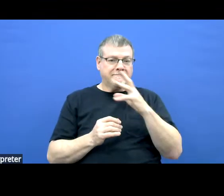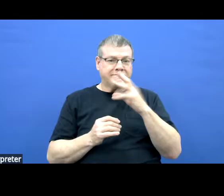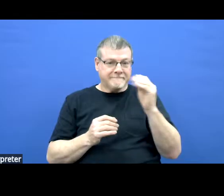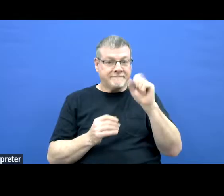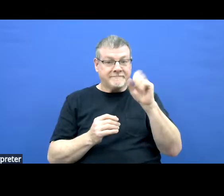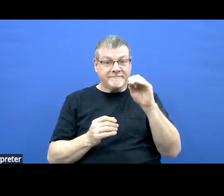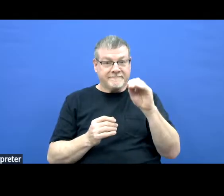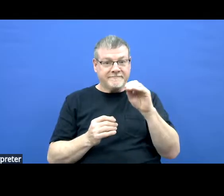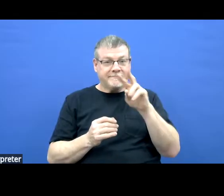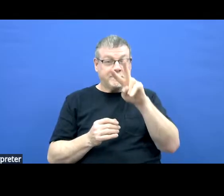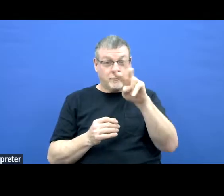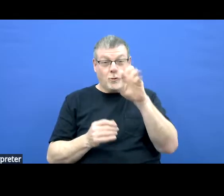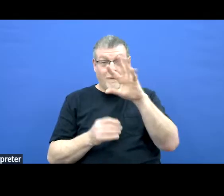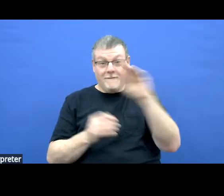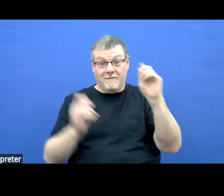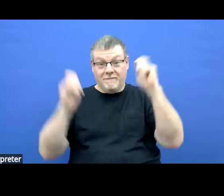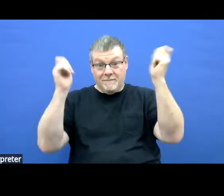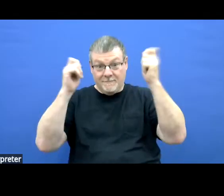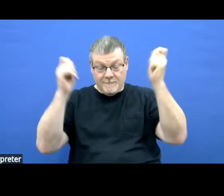So 250th,